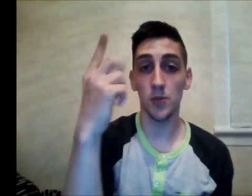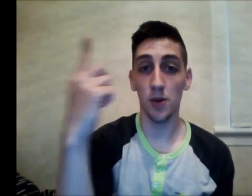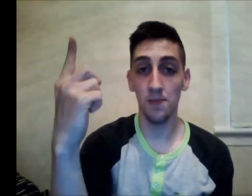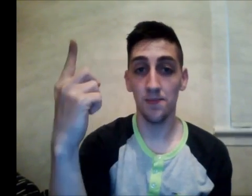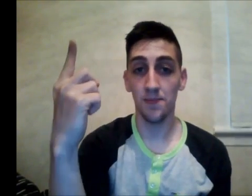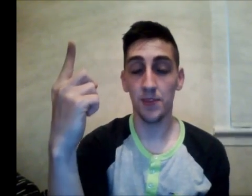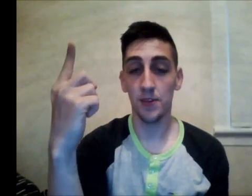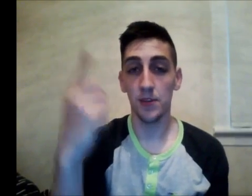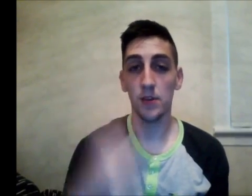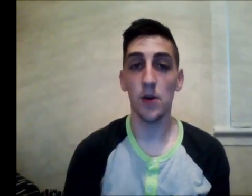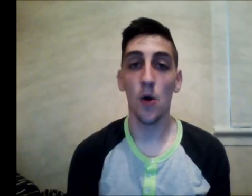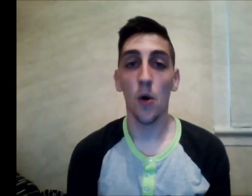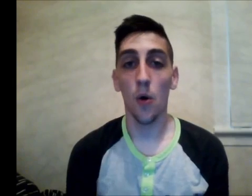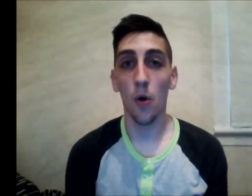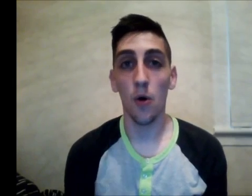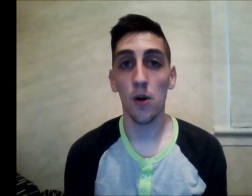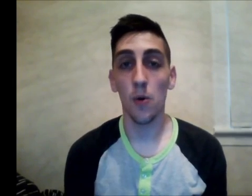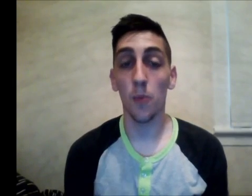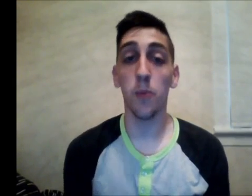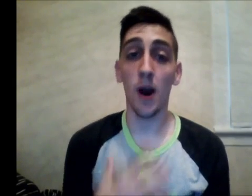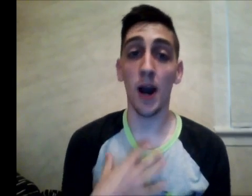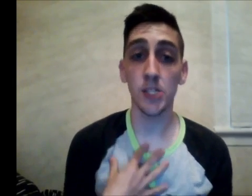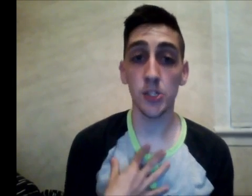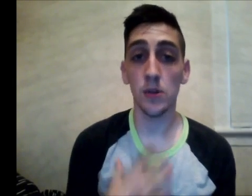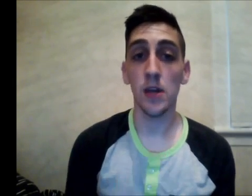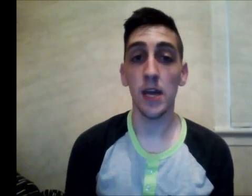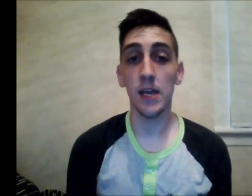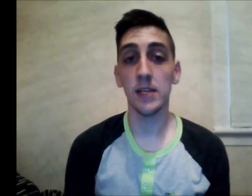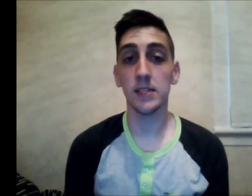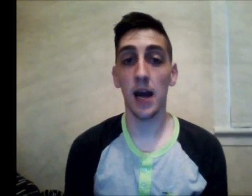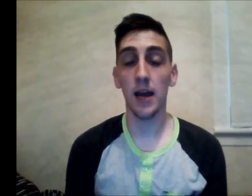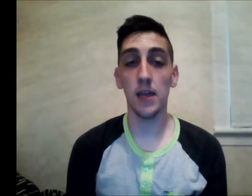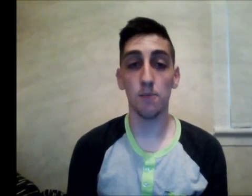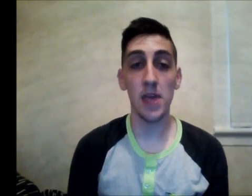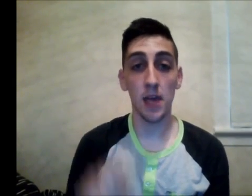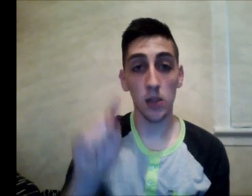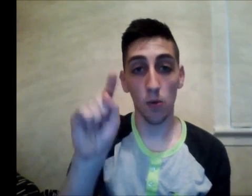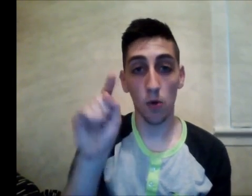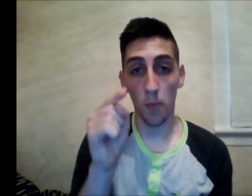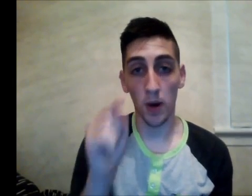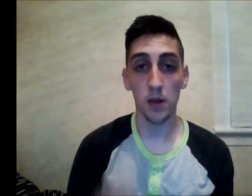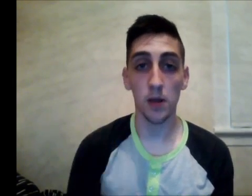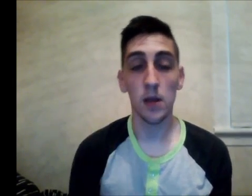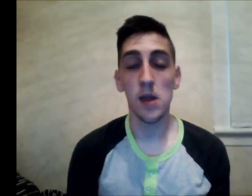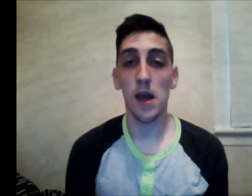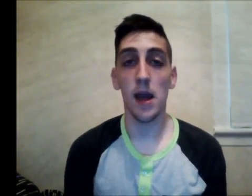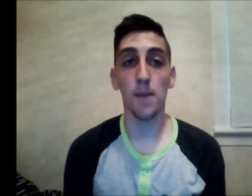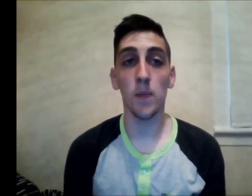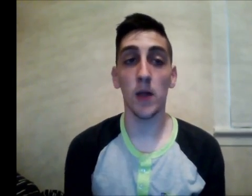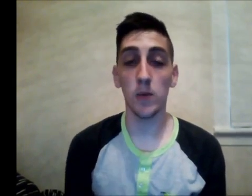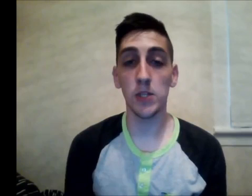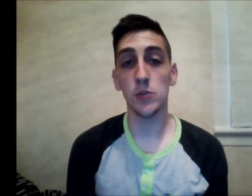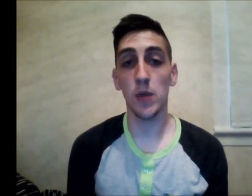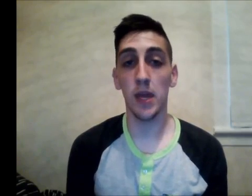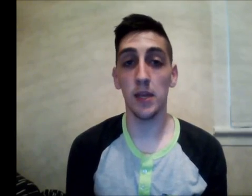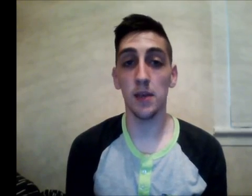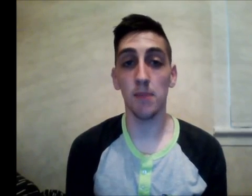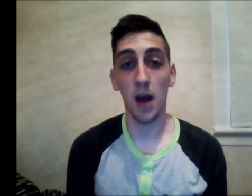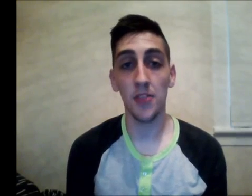1,121. Or what I do is I make a little comma, like we do in